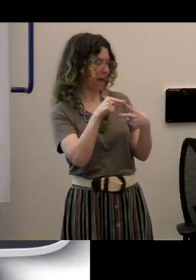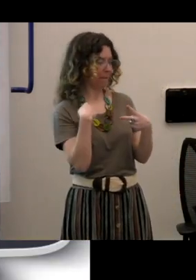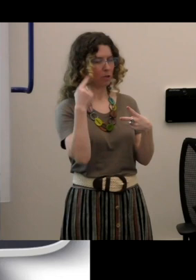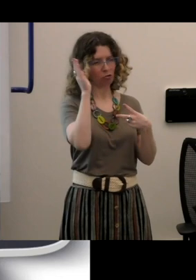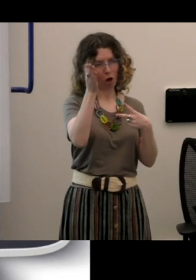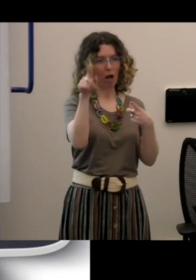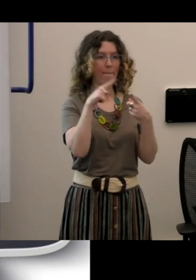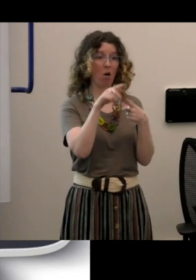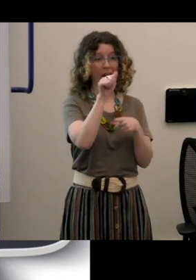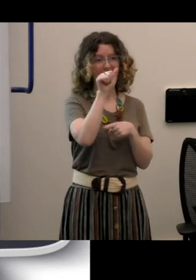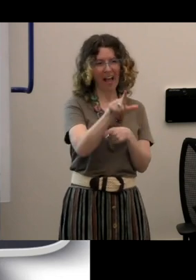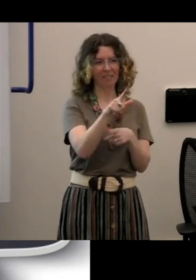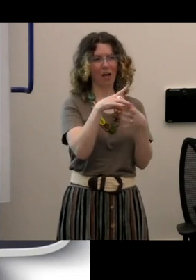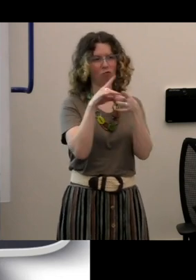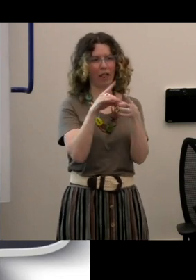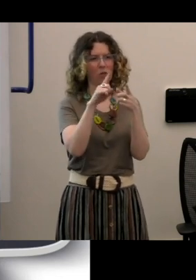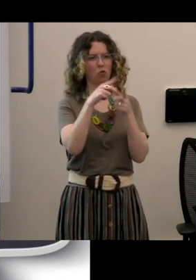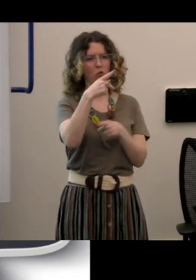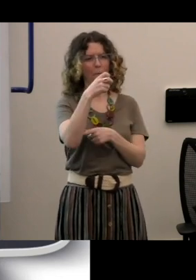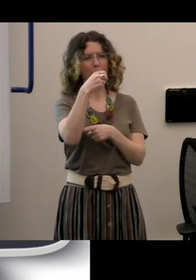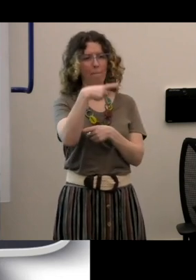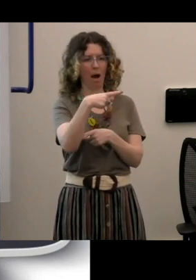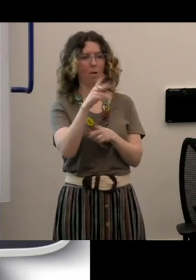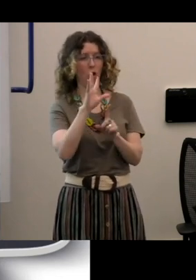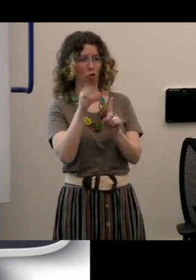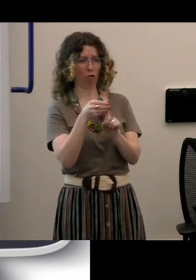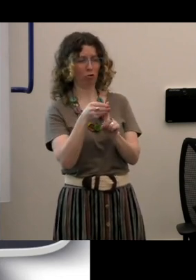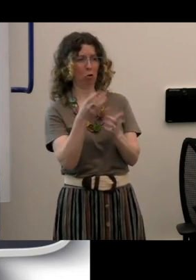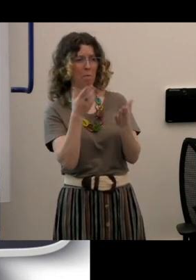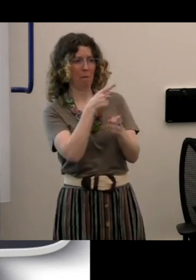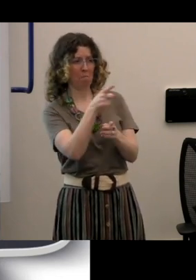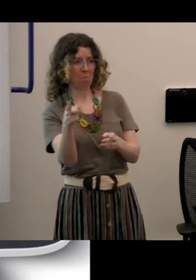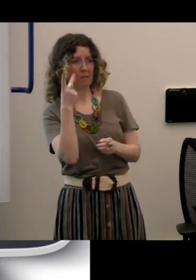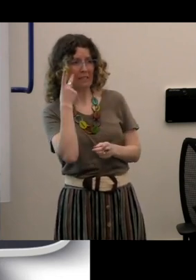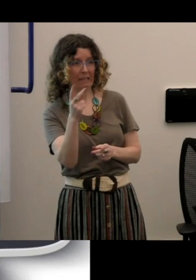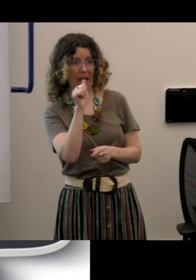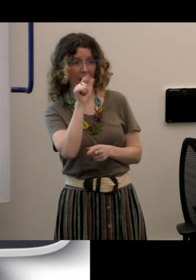I have two parts here. I'll be presenting on ASL as it relates to pop culture.